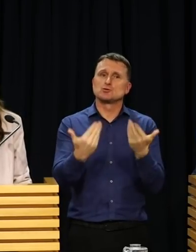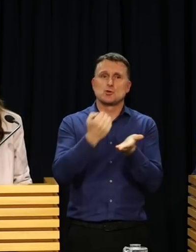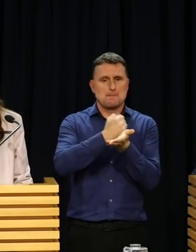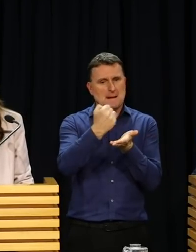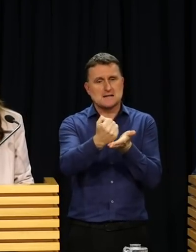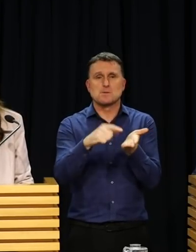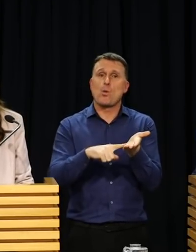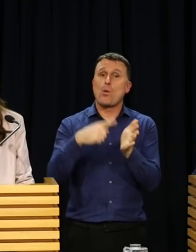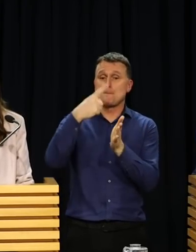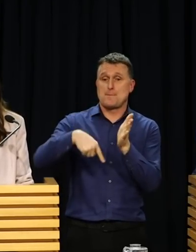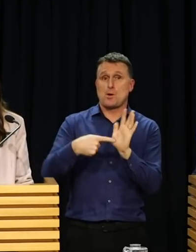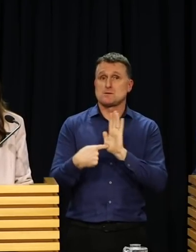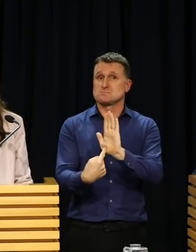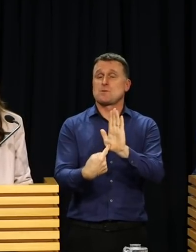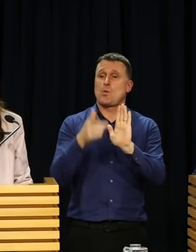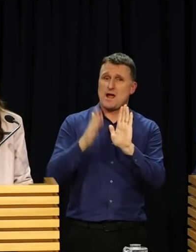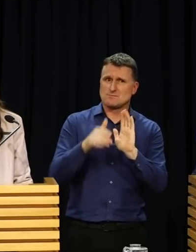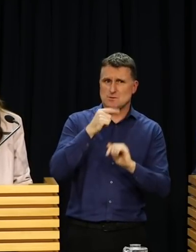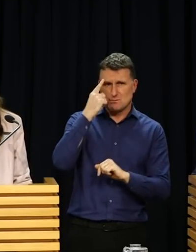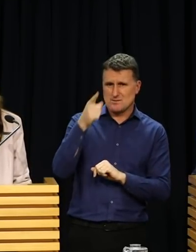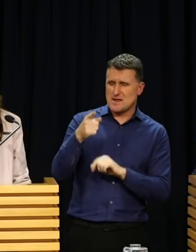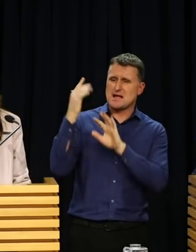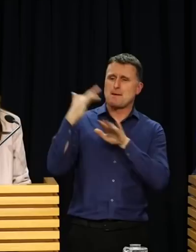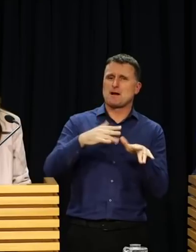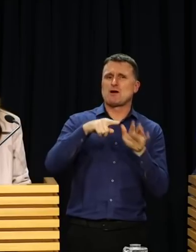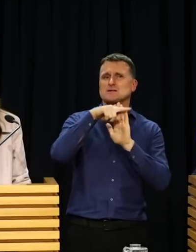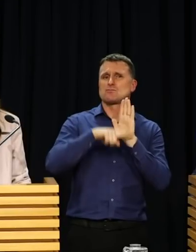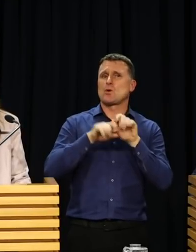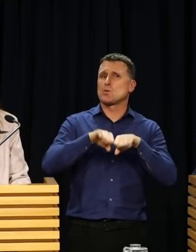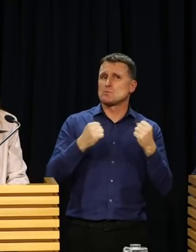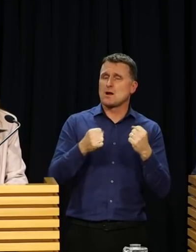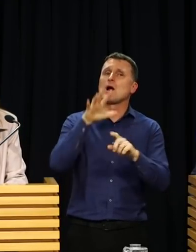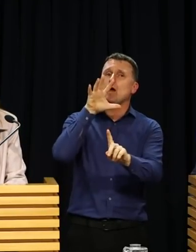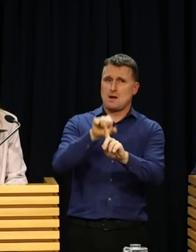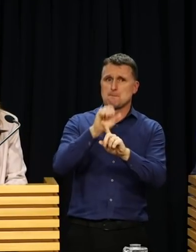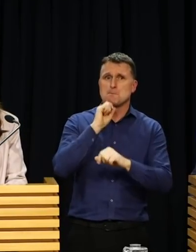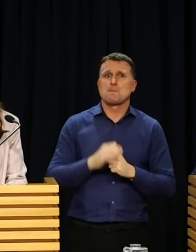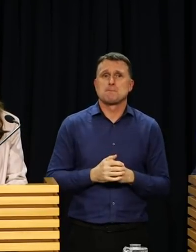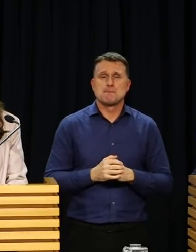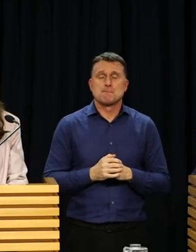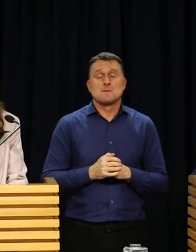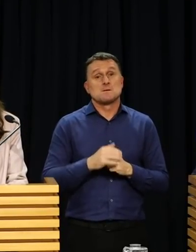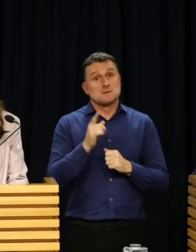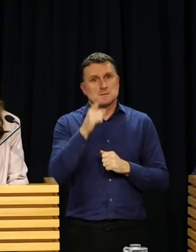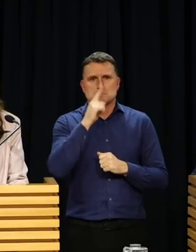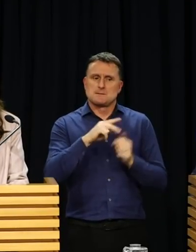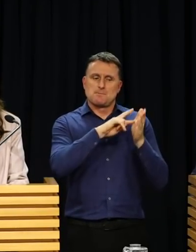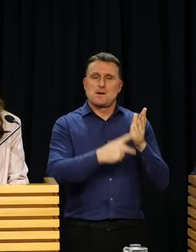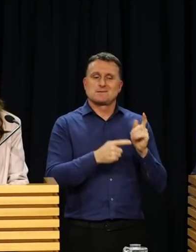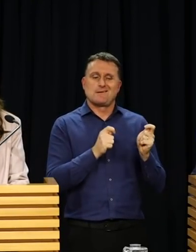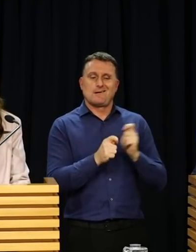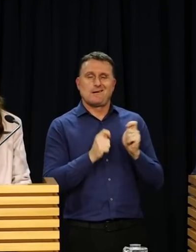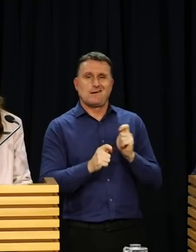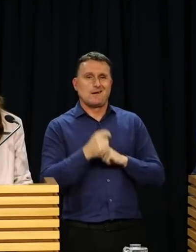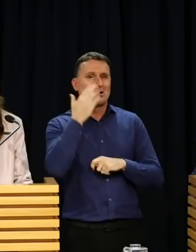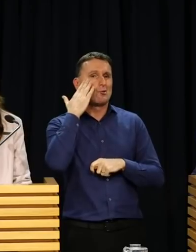or permit if there was good cause to suspect an immigration-related offence. This was exploited to racially profile those